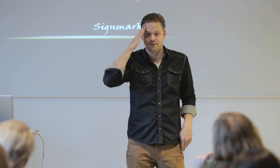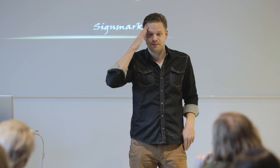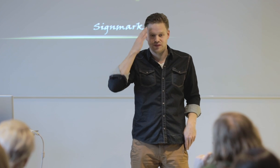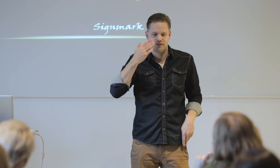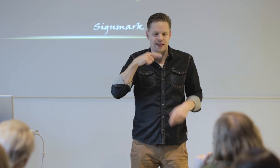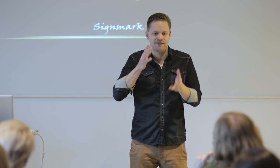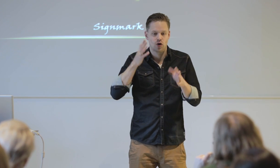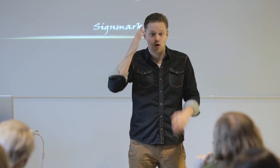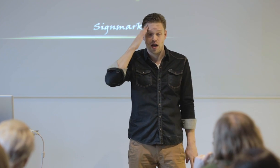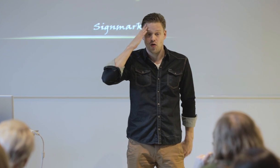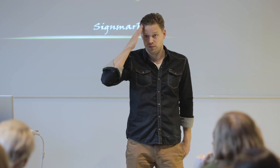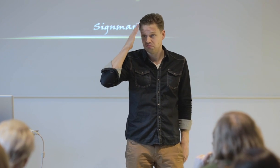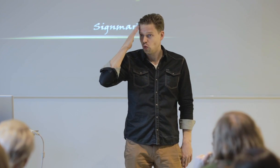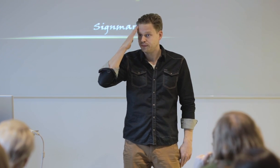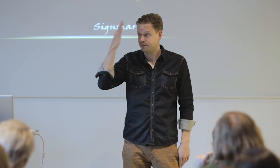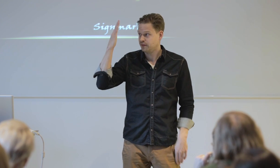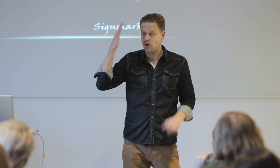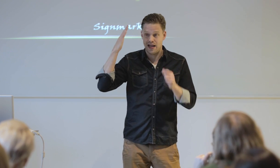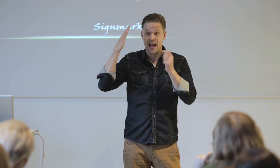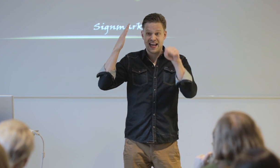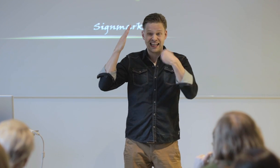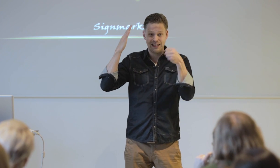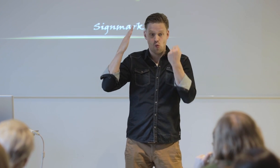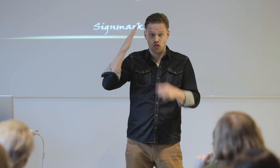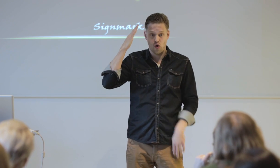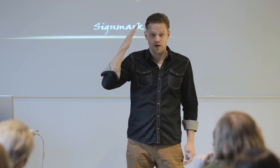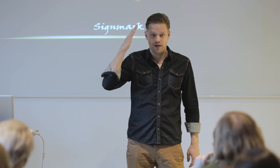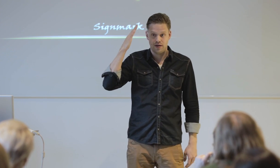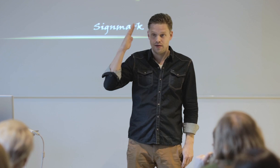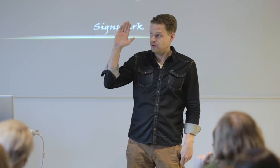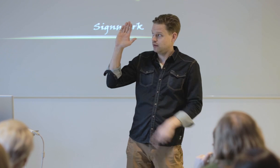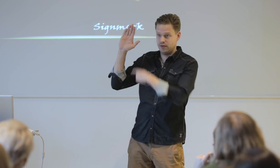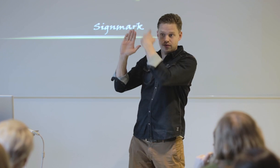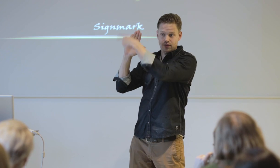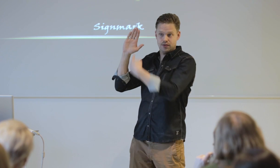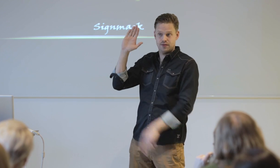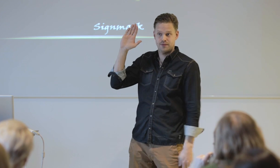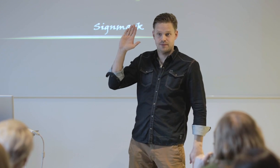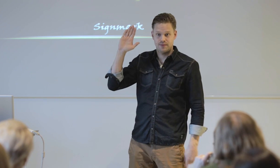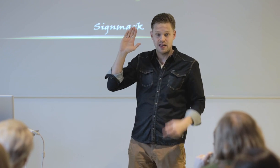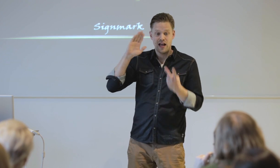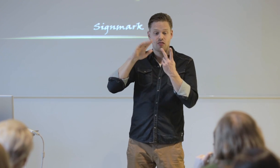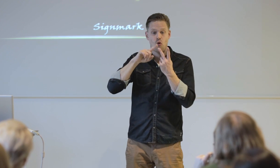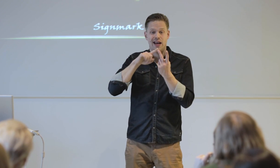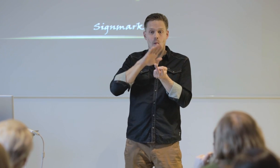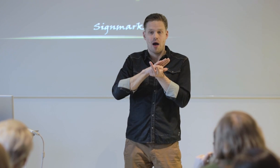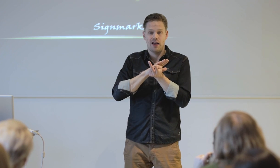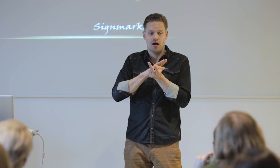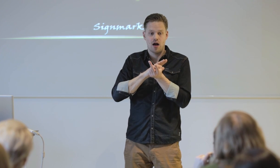For example, this is the sign for no. This is to no. So there's the hand formation there. The other